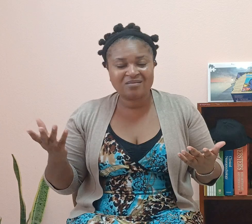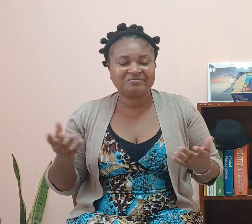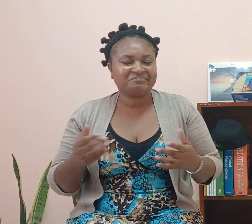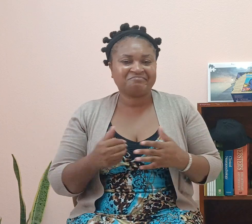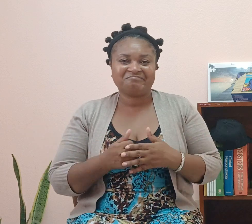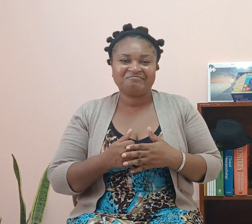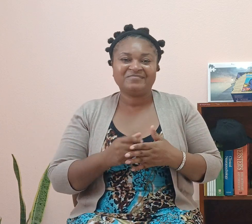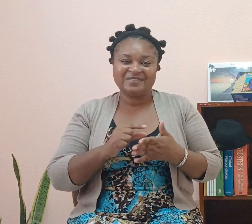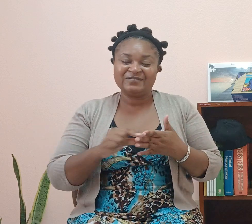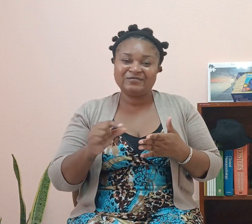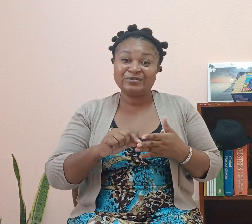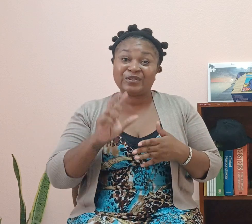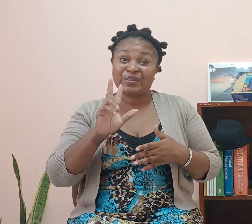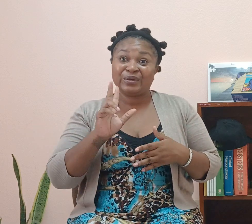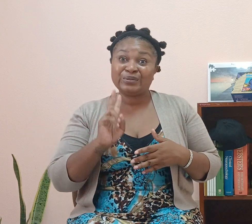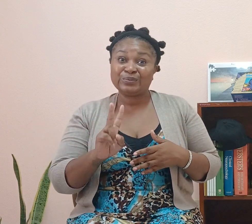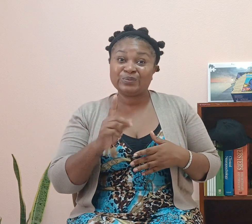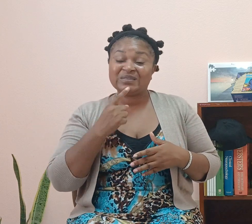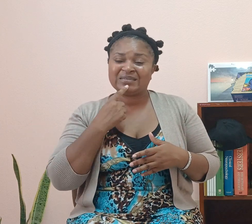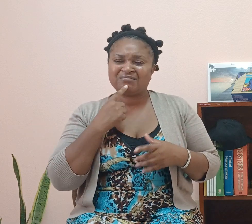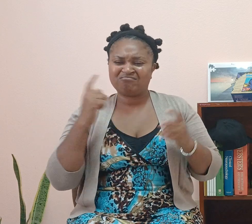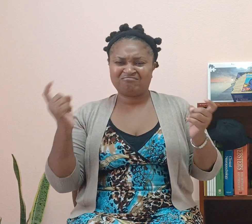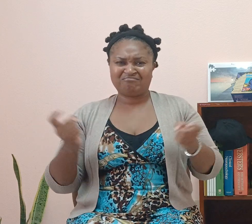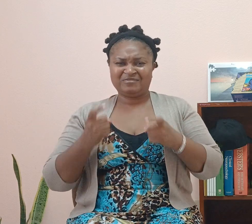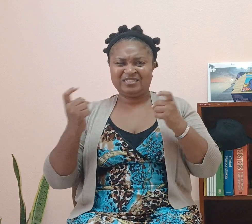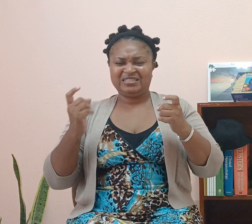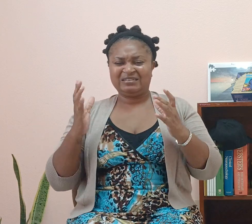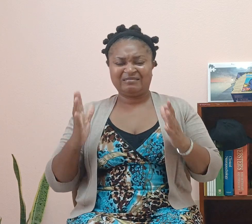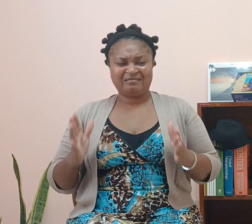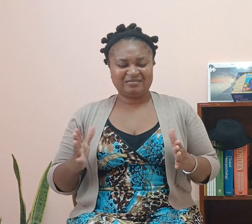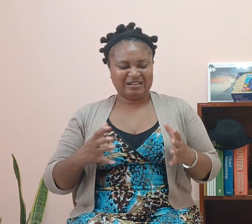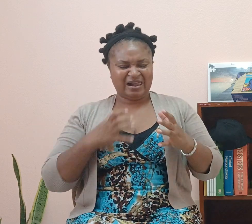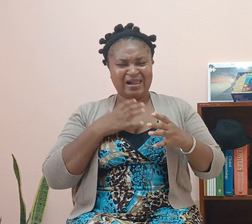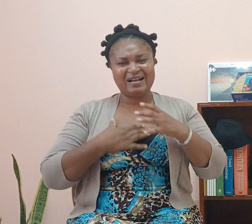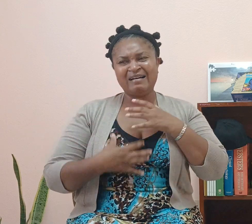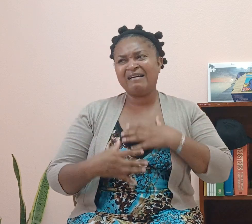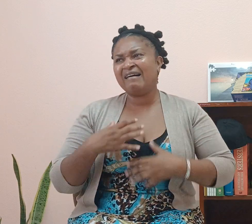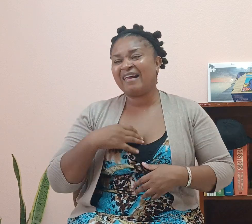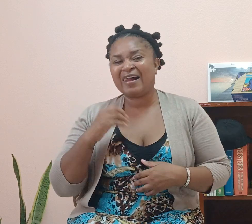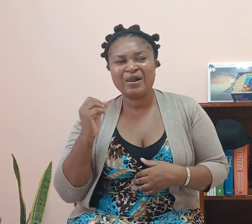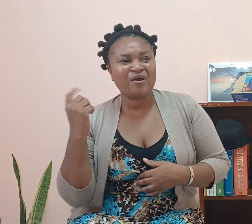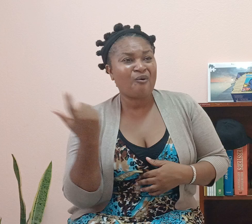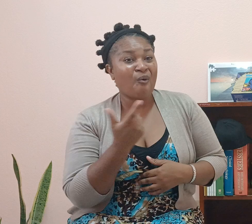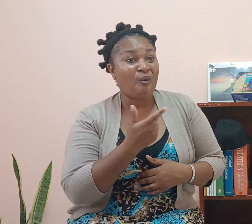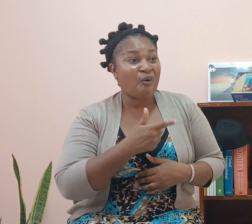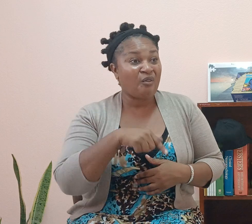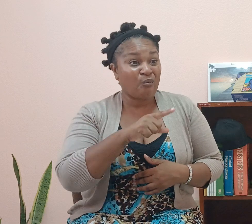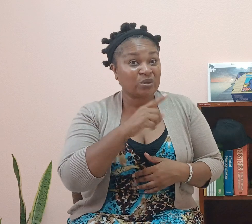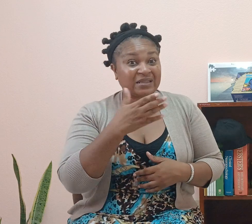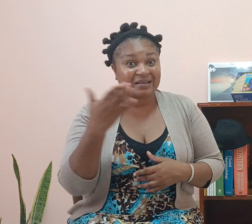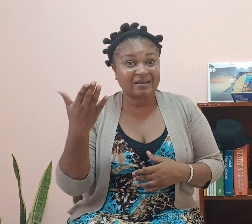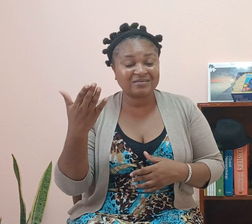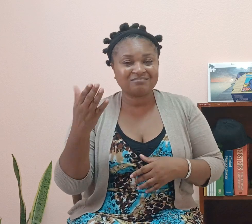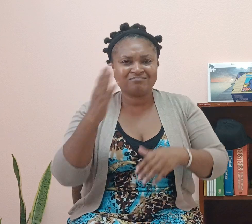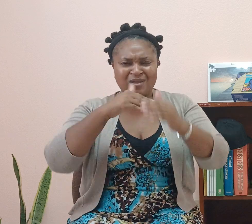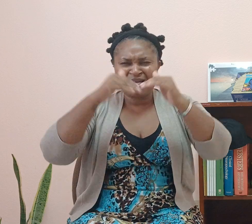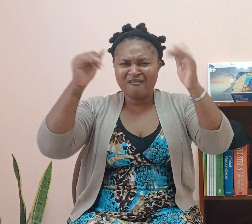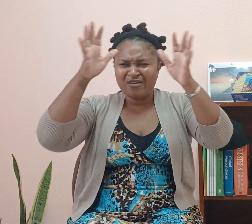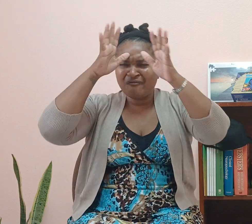32. Gentiles long for all these things. Your heavenly Father knows that you